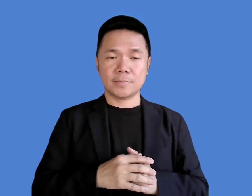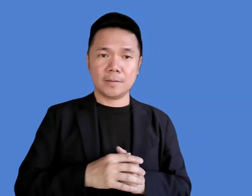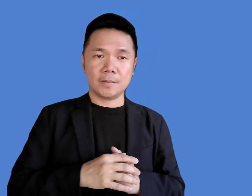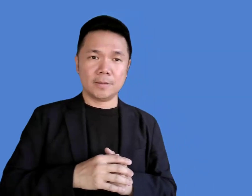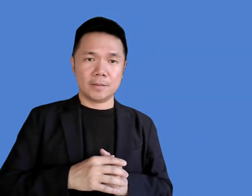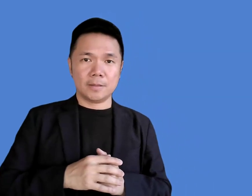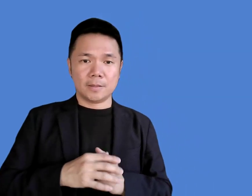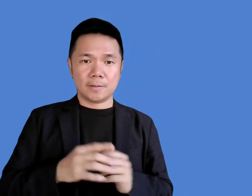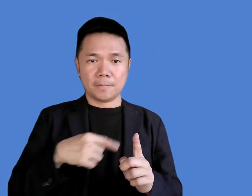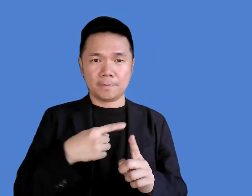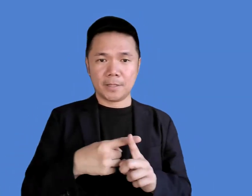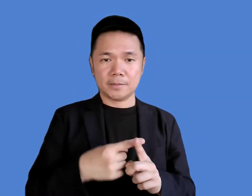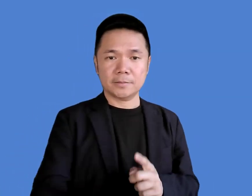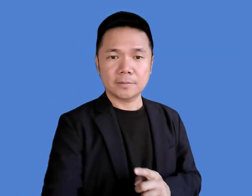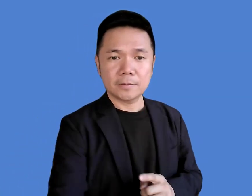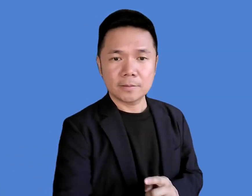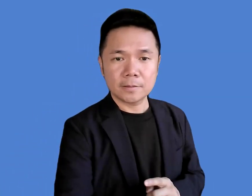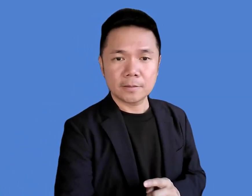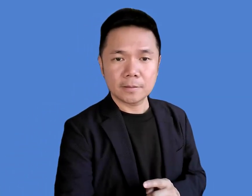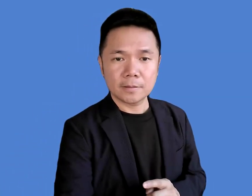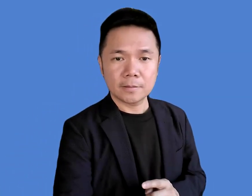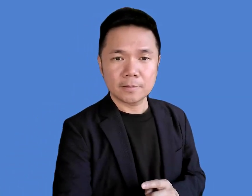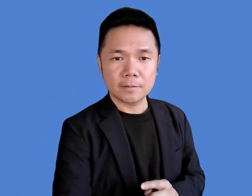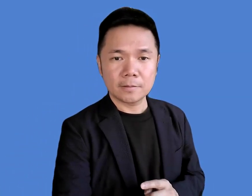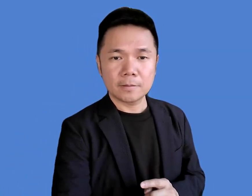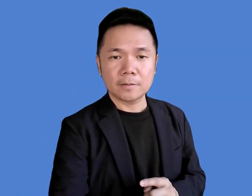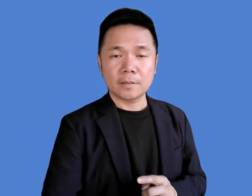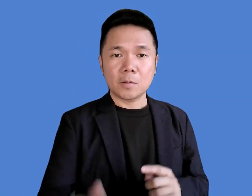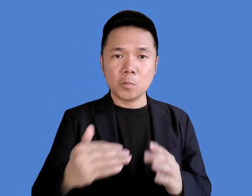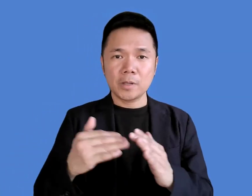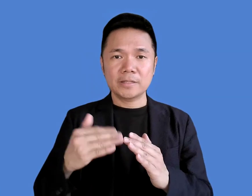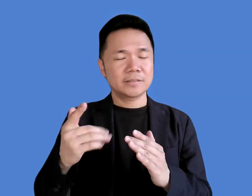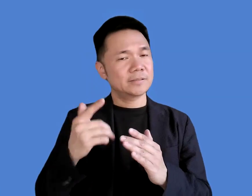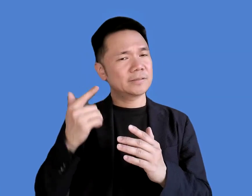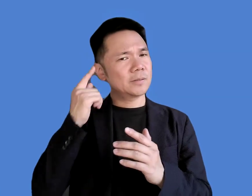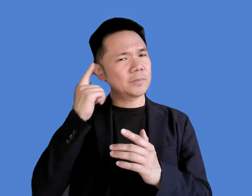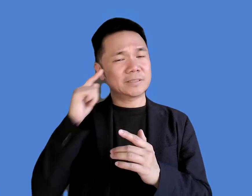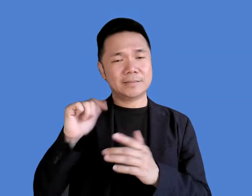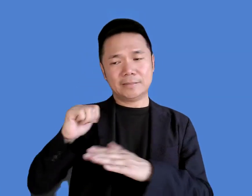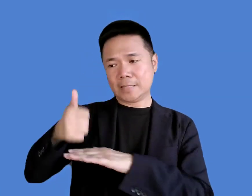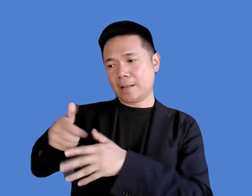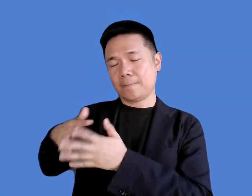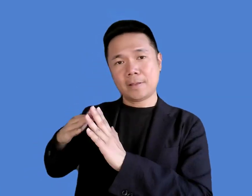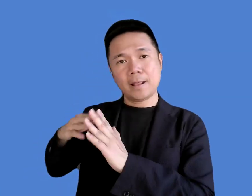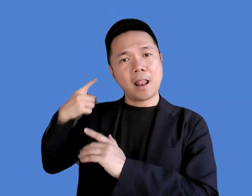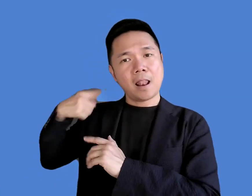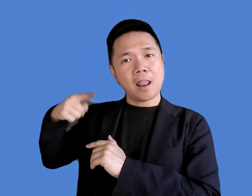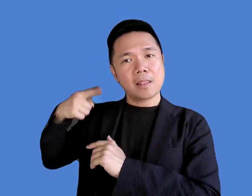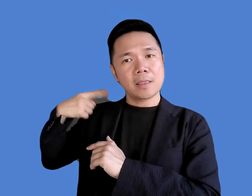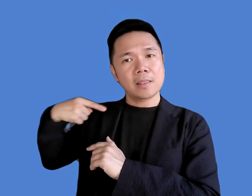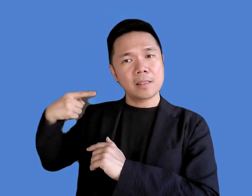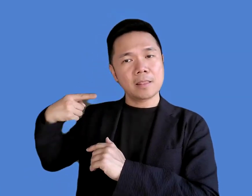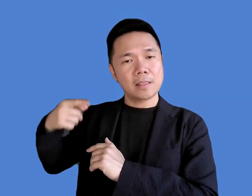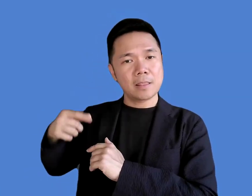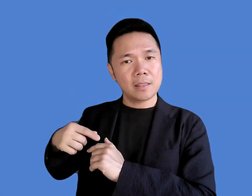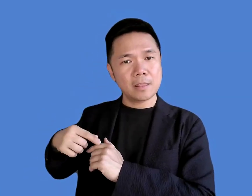different countries. So we actually started our startup in London. And, when you're working with